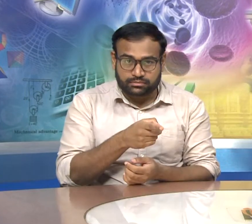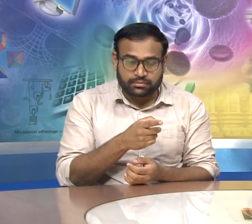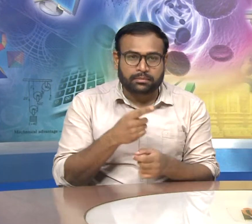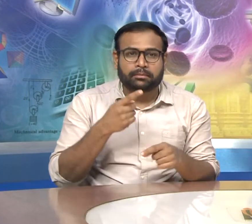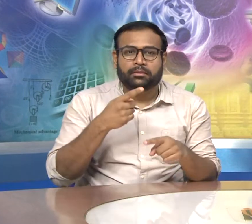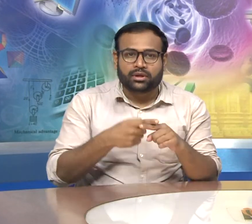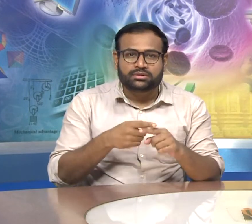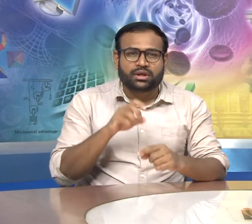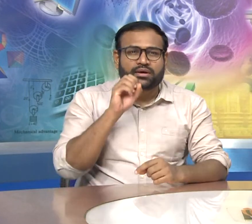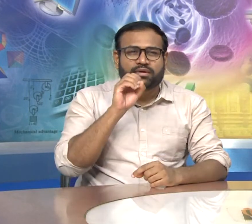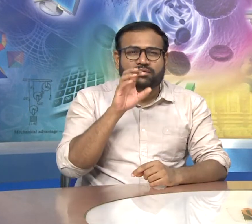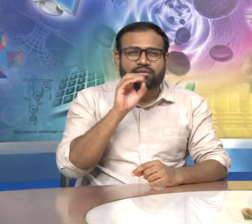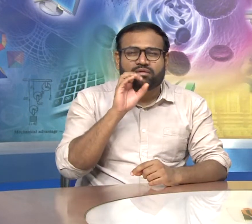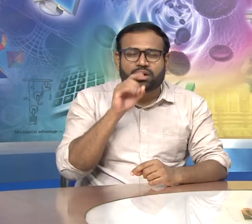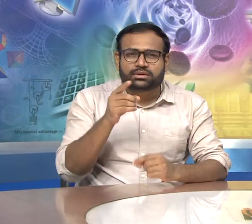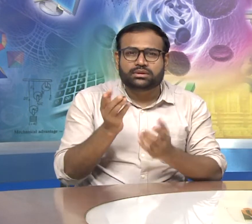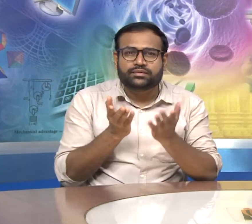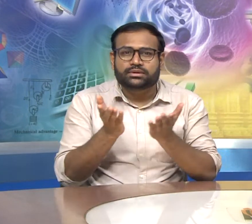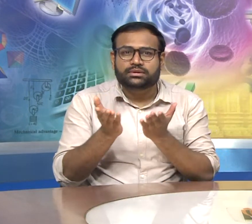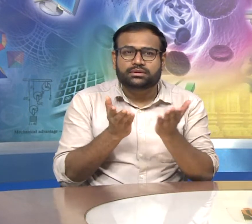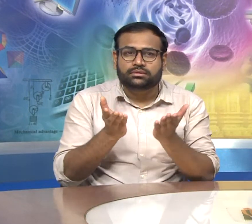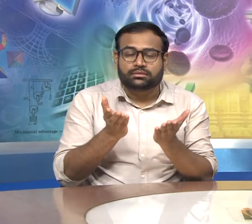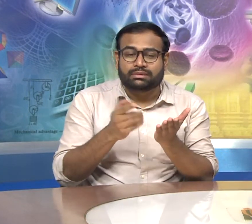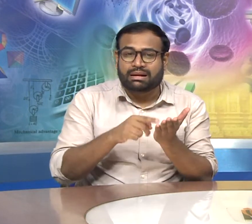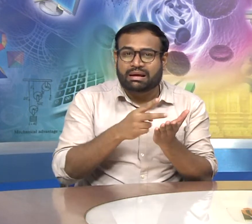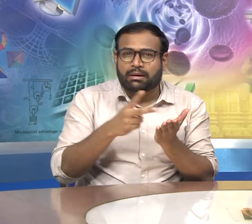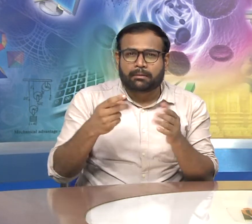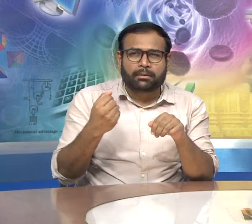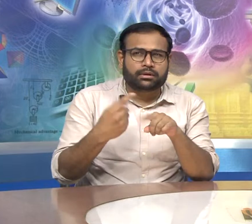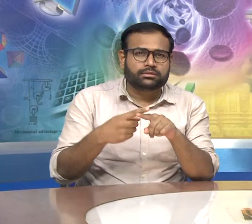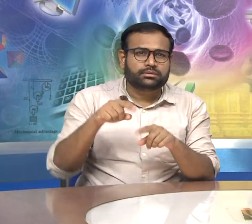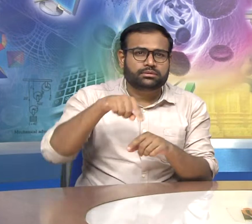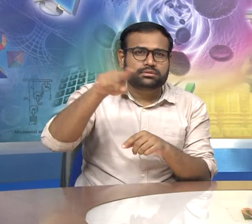and Information Service for the users.